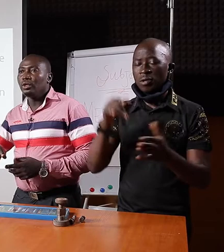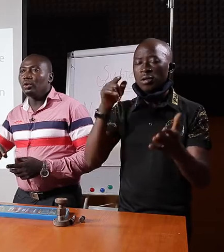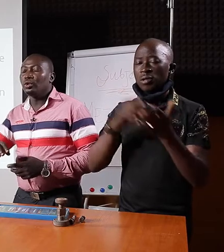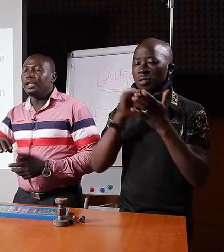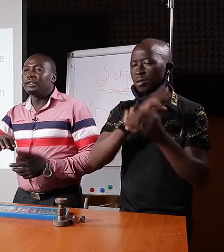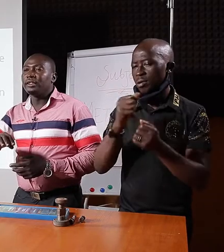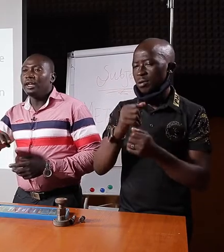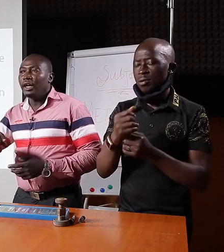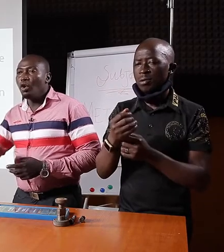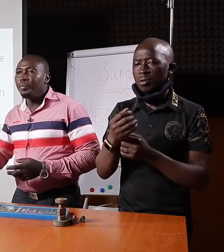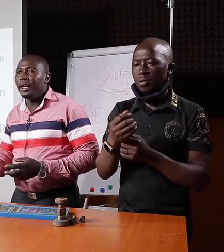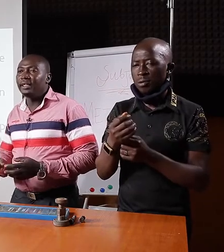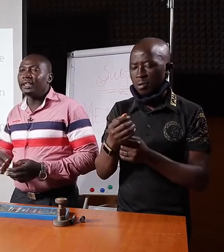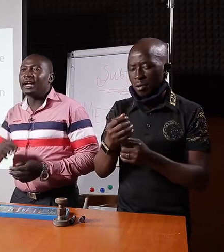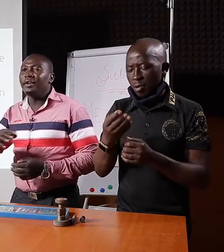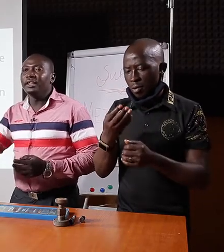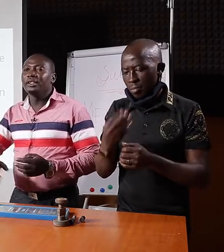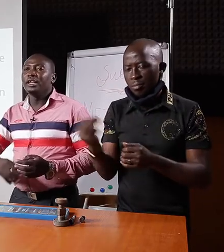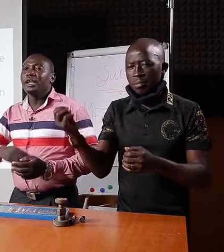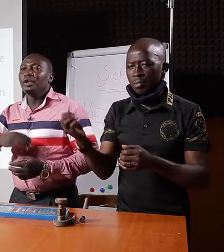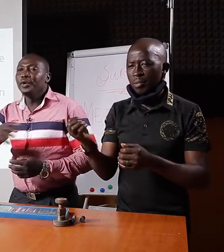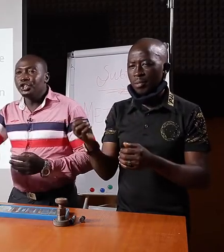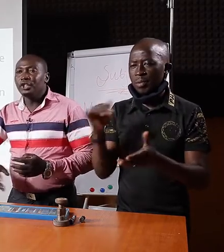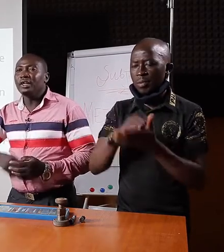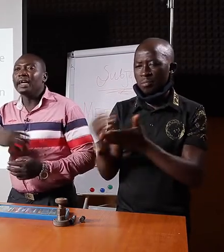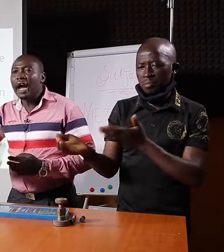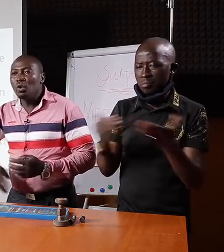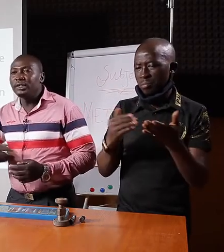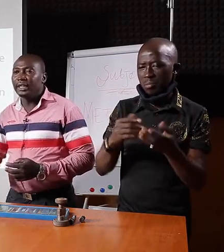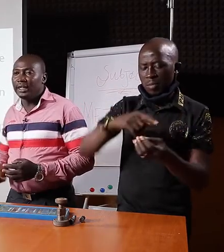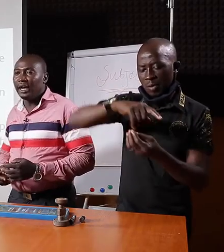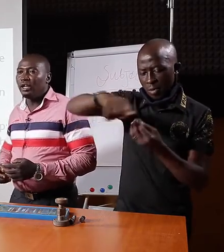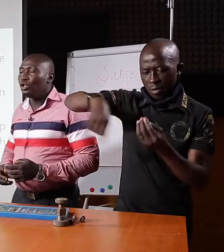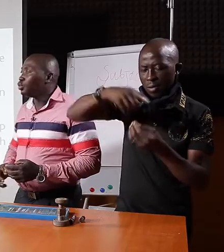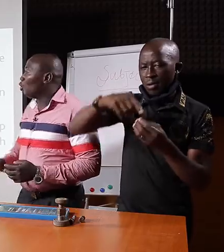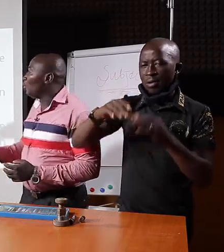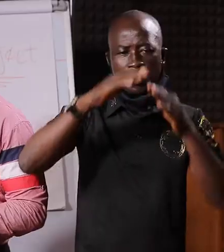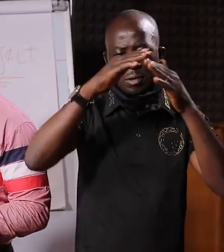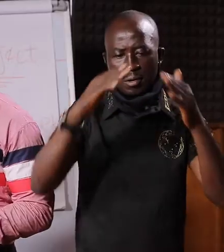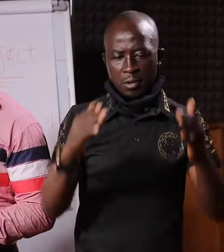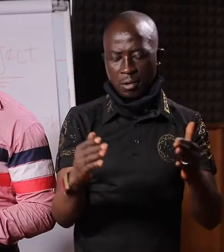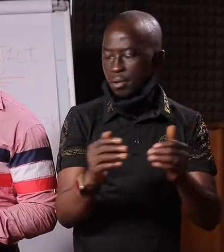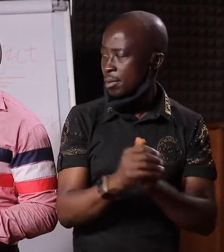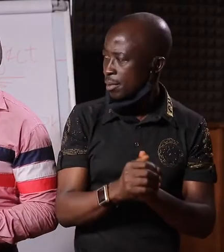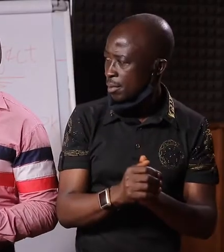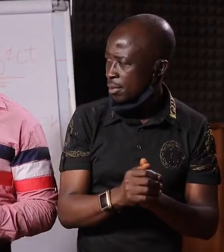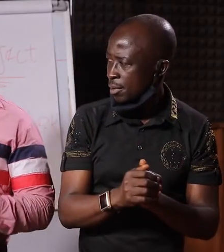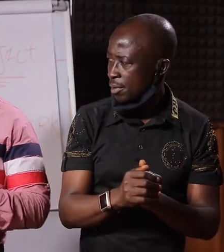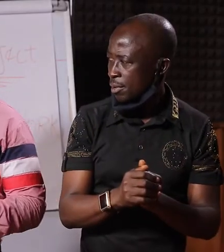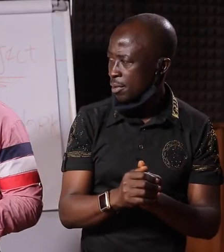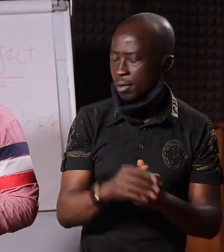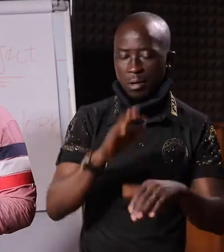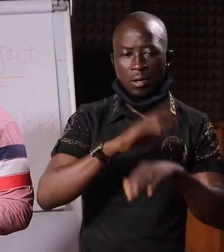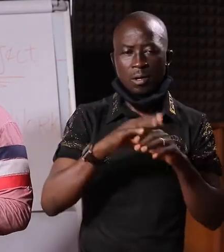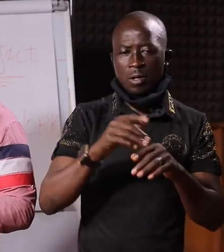tool, or sorry, is a component that carries reach round the cylinder. So on